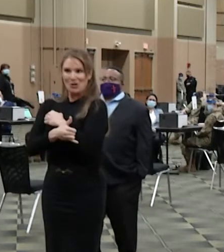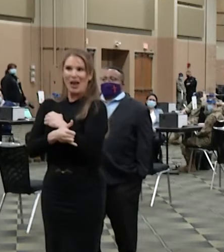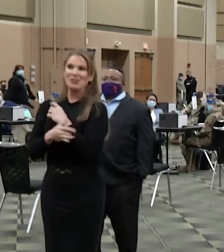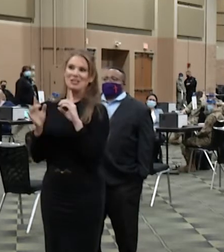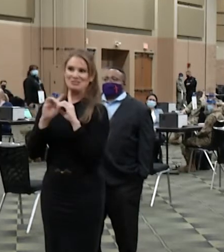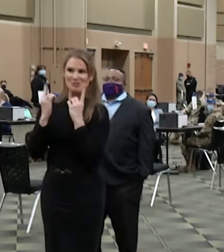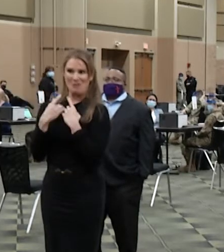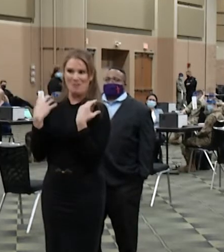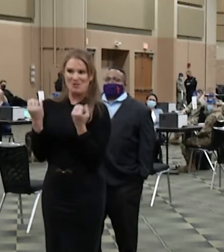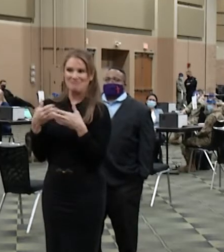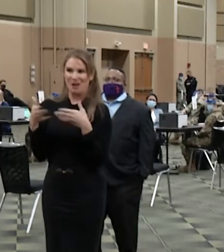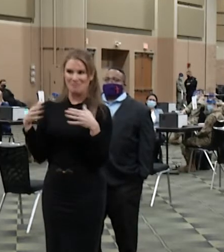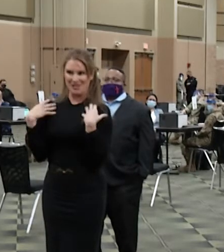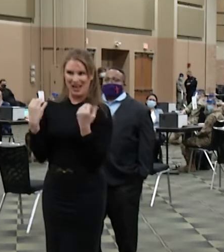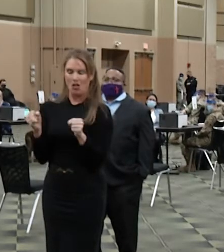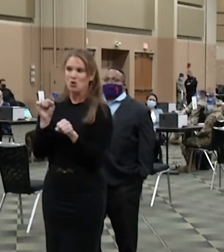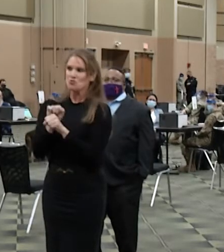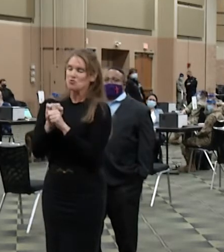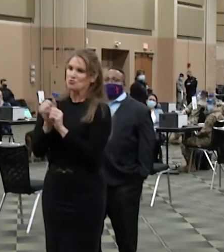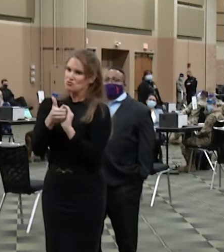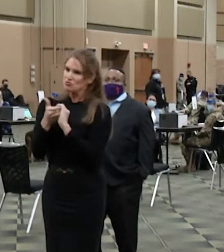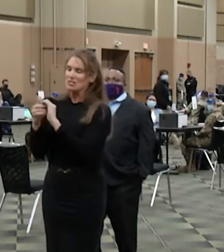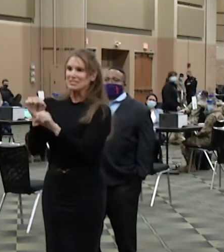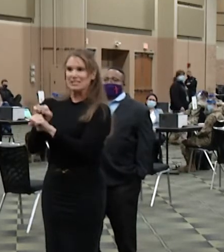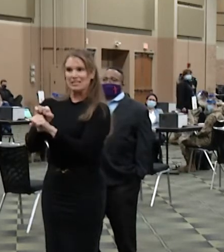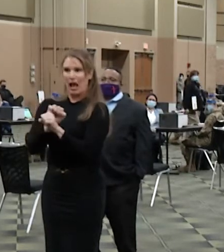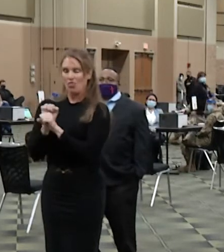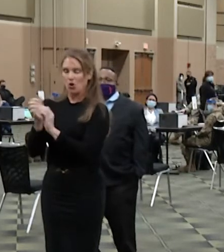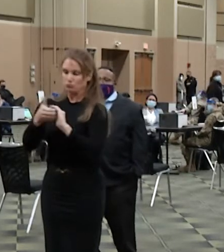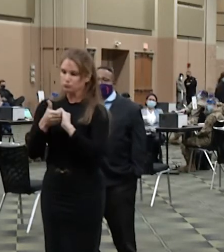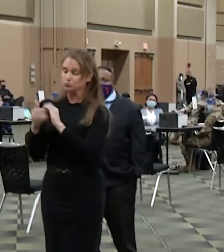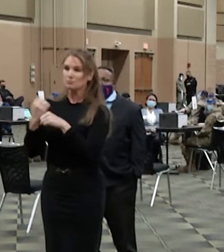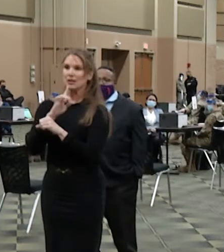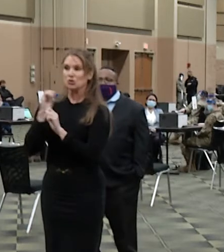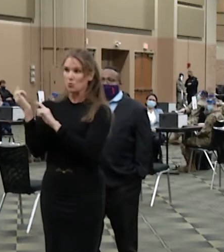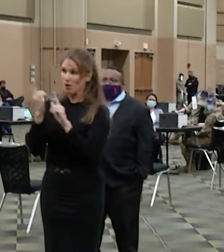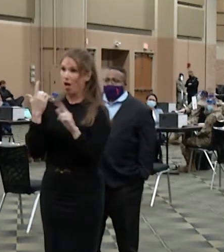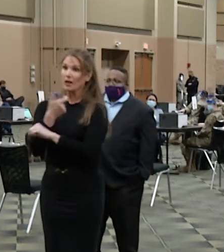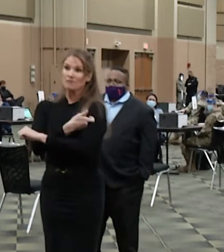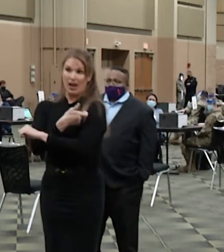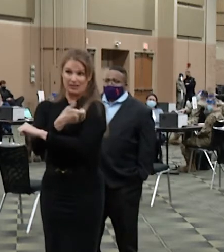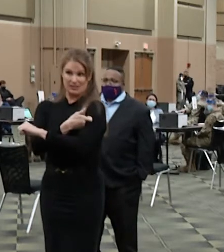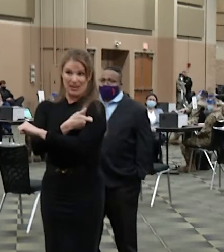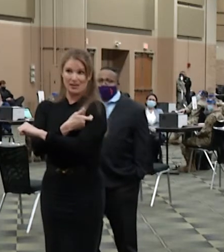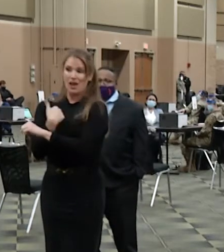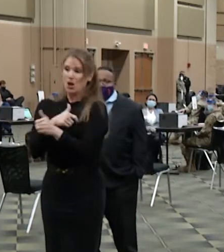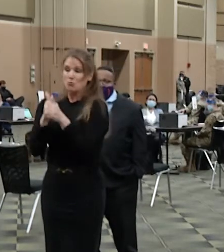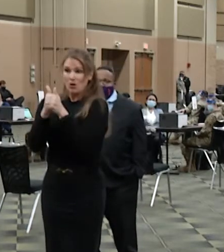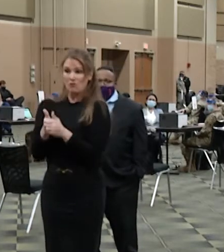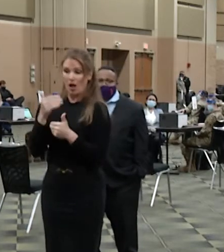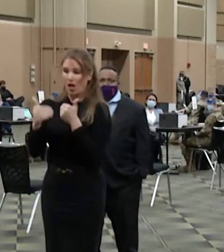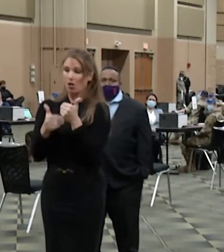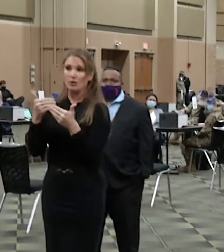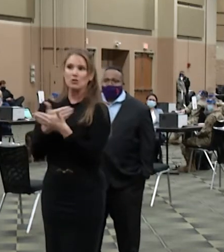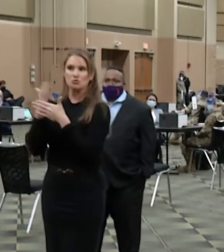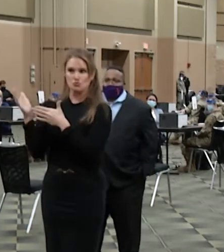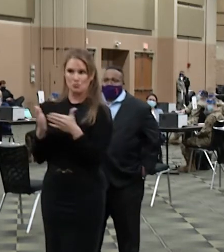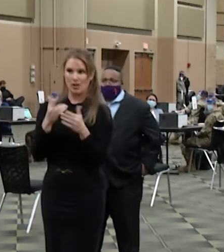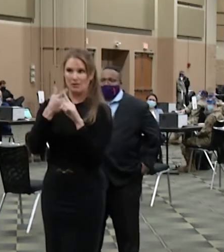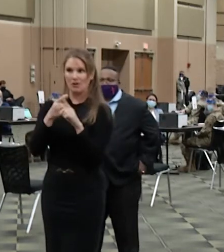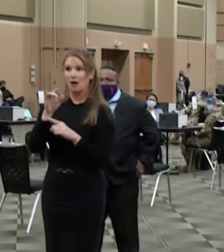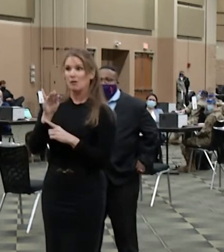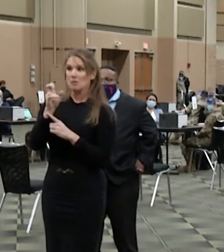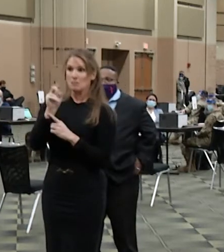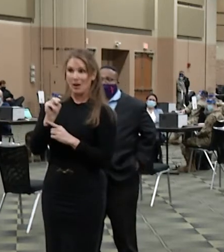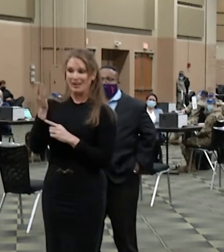to work diligently together to make sure that all of us do get vaccinated, but we're following the new plan from the